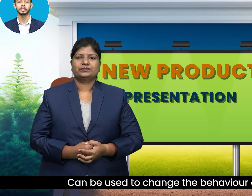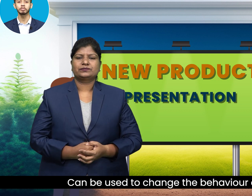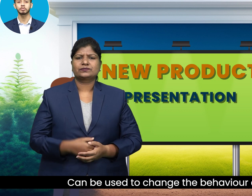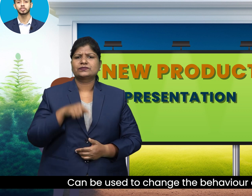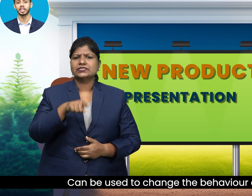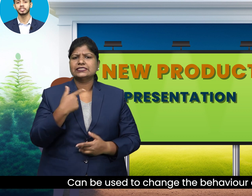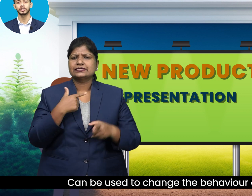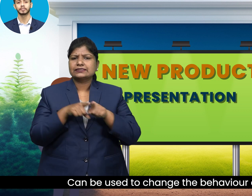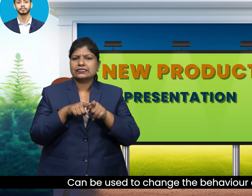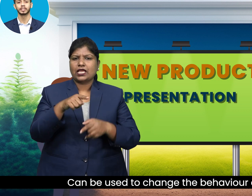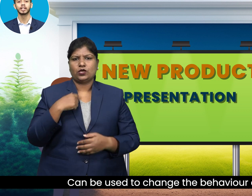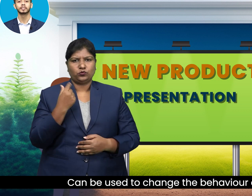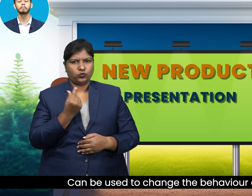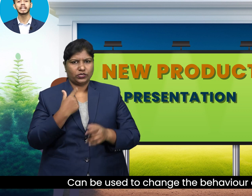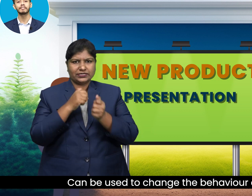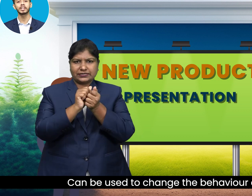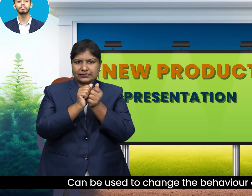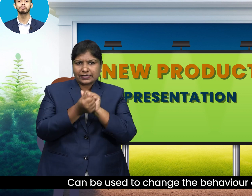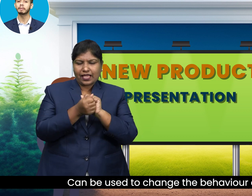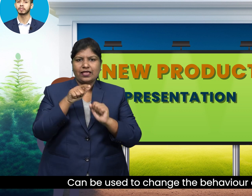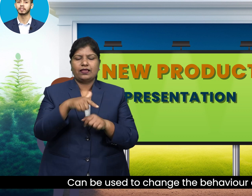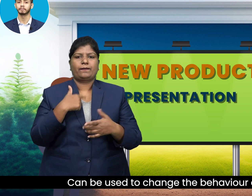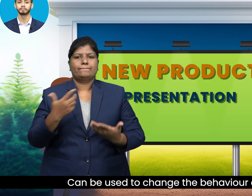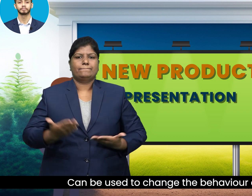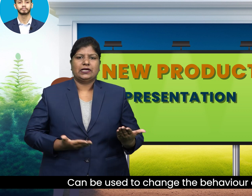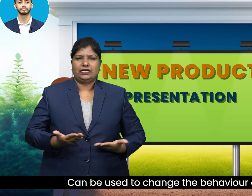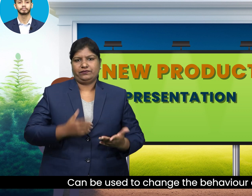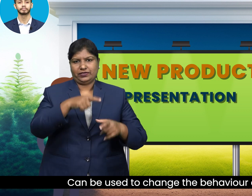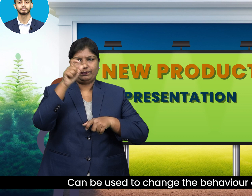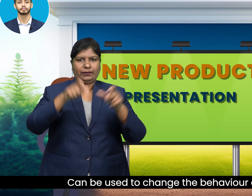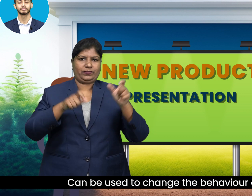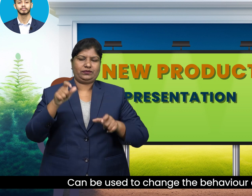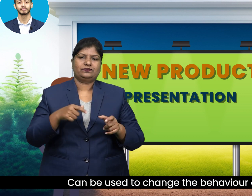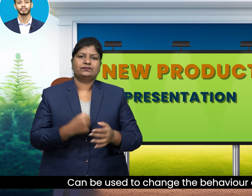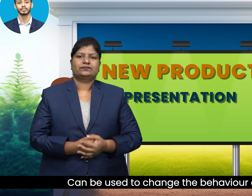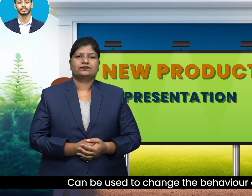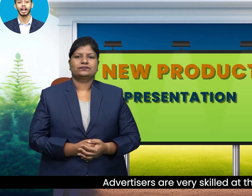can be used to change the behavior of people.